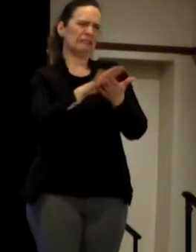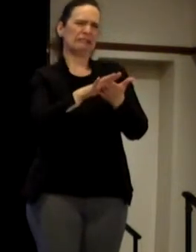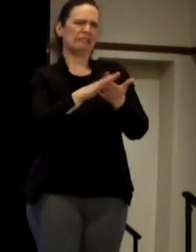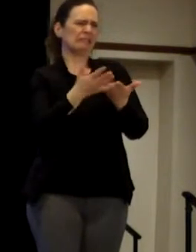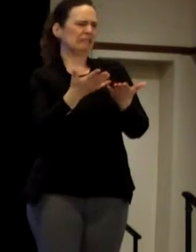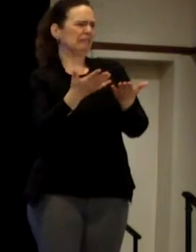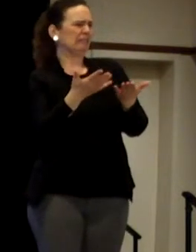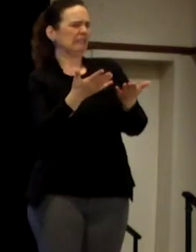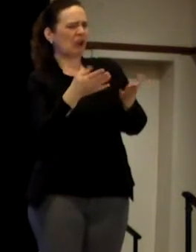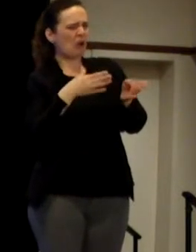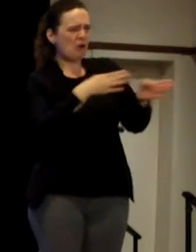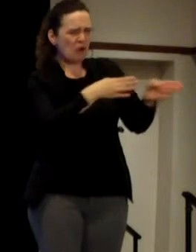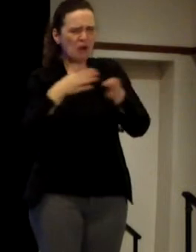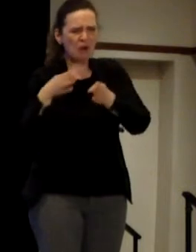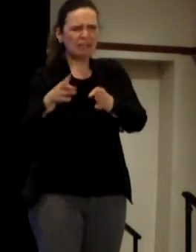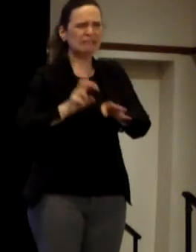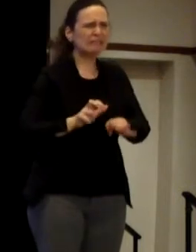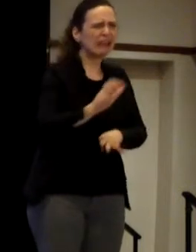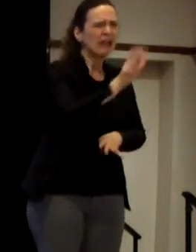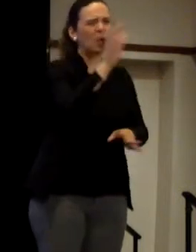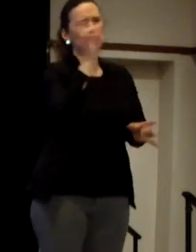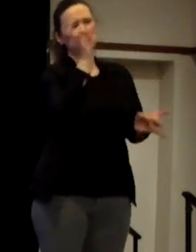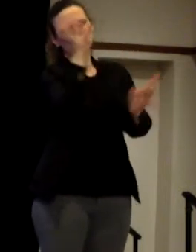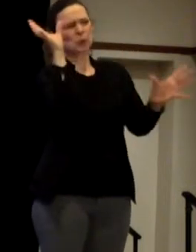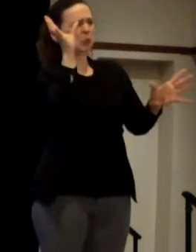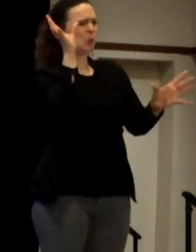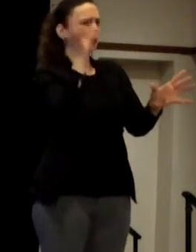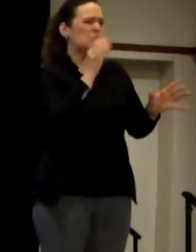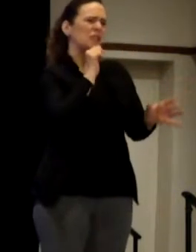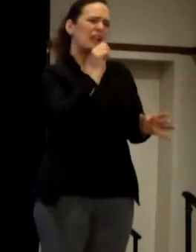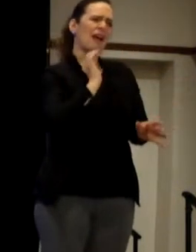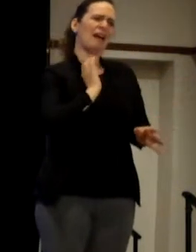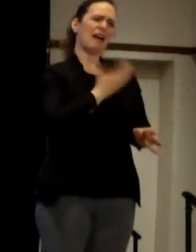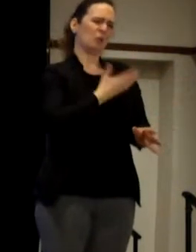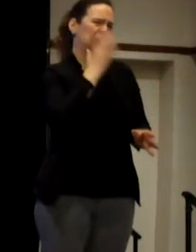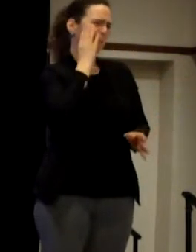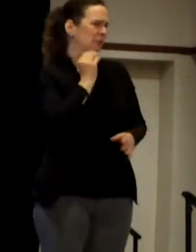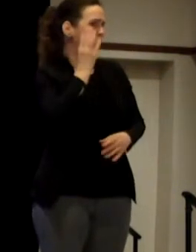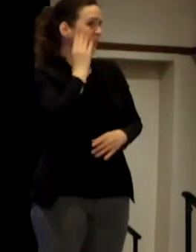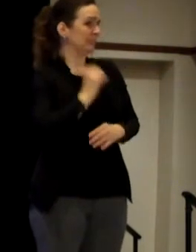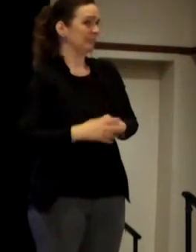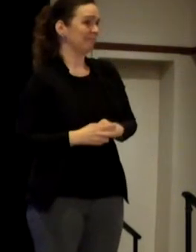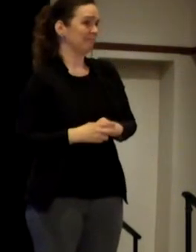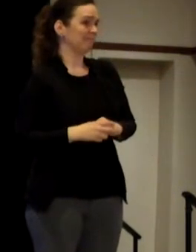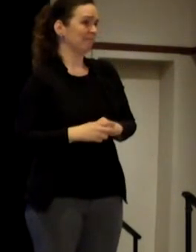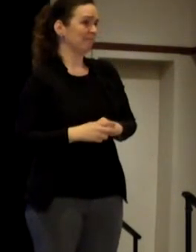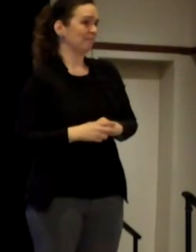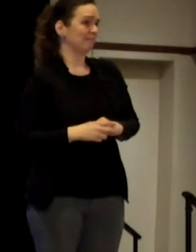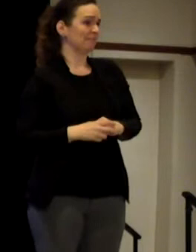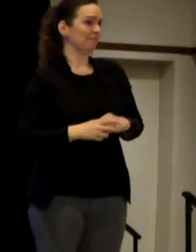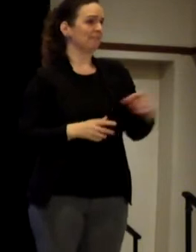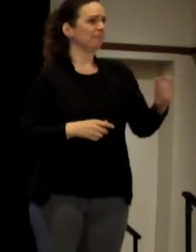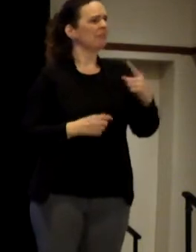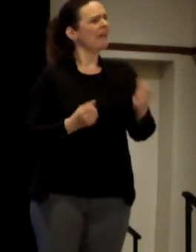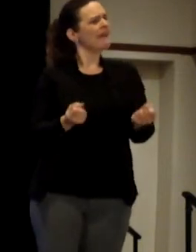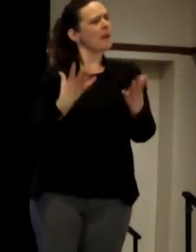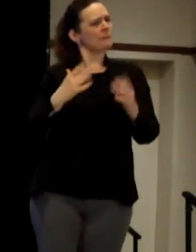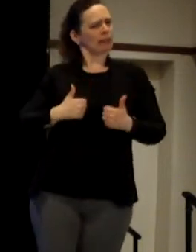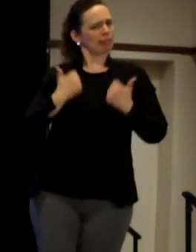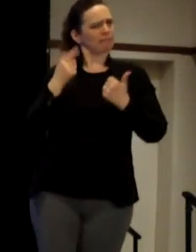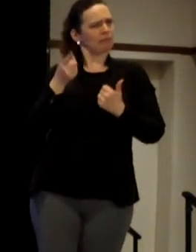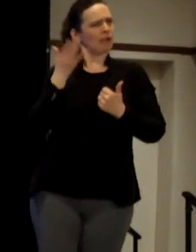what our inspectors are doing every day. Do you know how many of the tenants are county funded? I don't. I know it's a large chunk